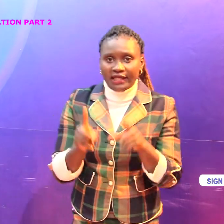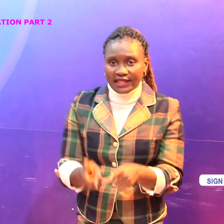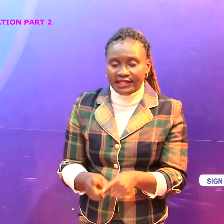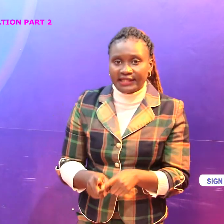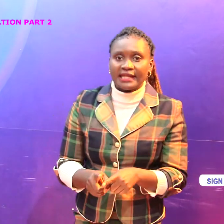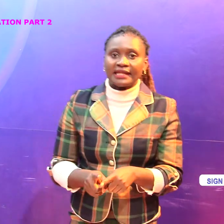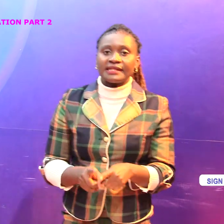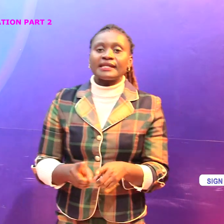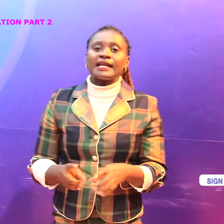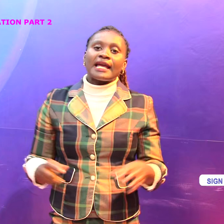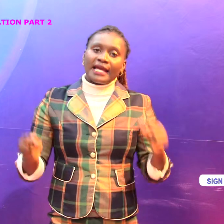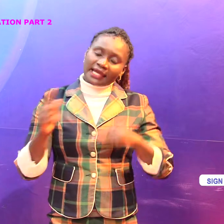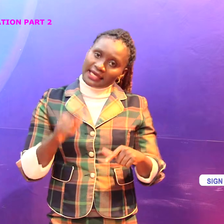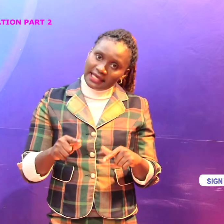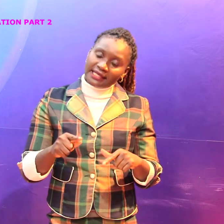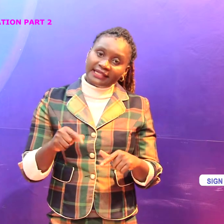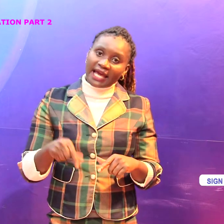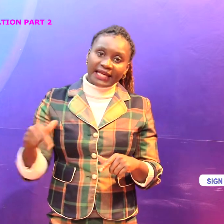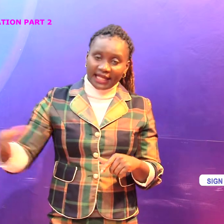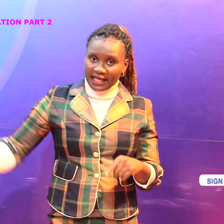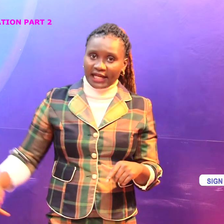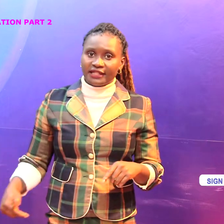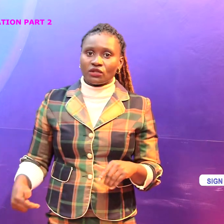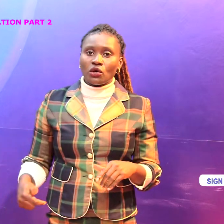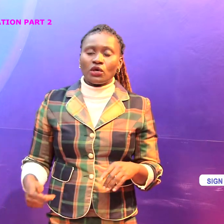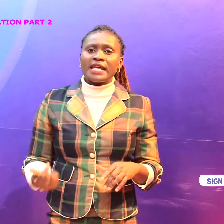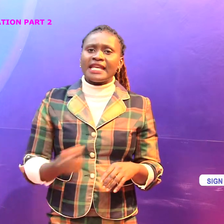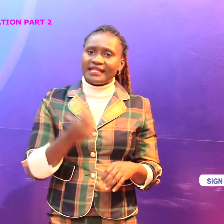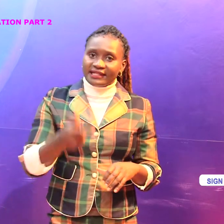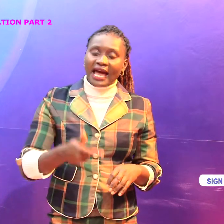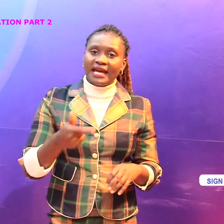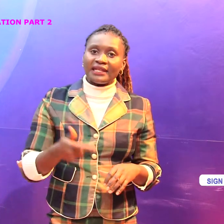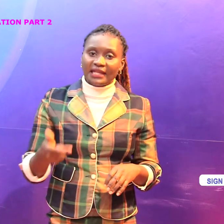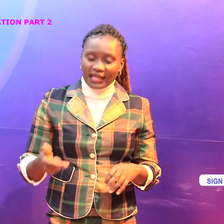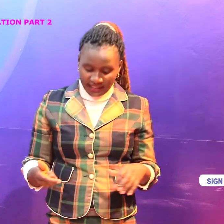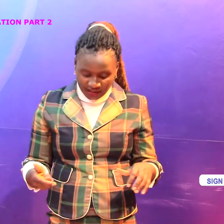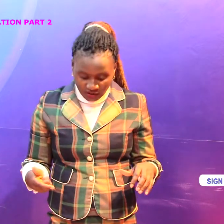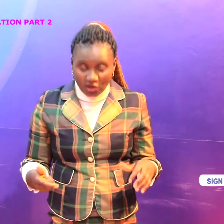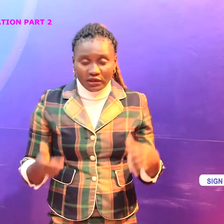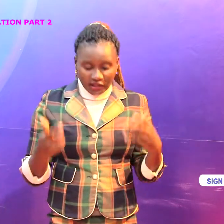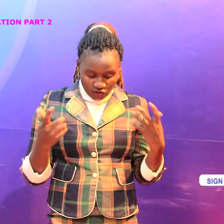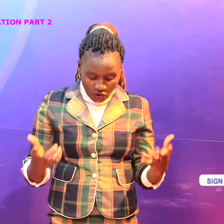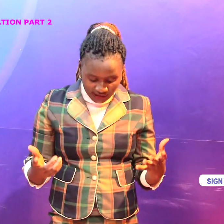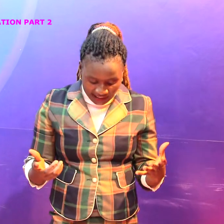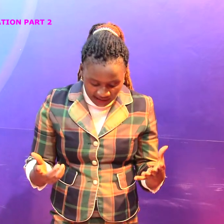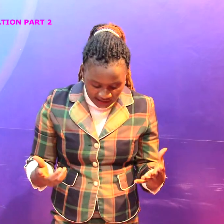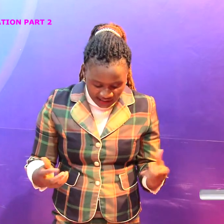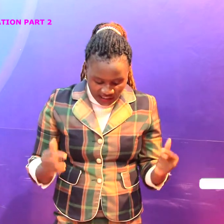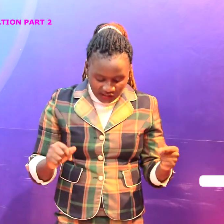next sentence in Signed English. So in Signed English it goes like this.